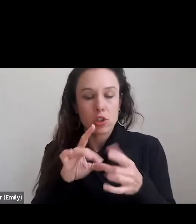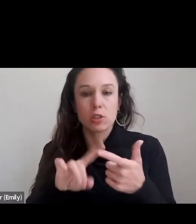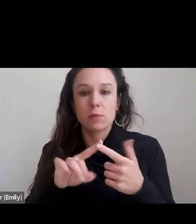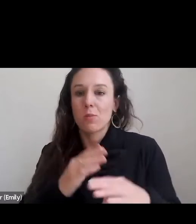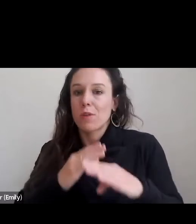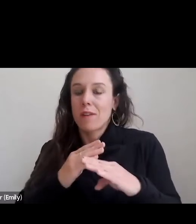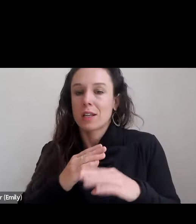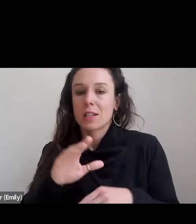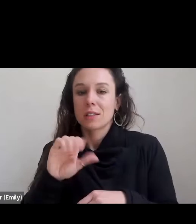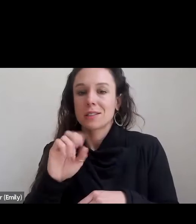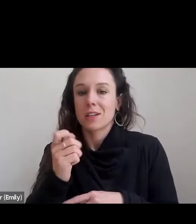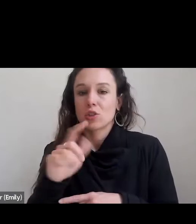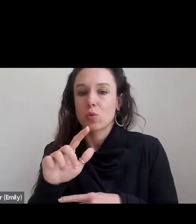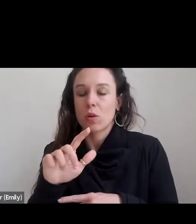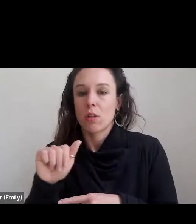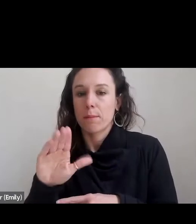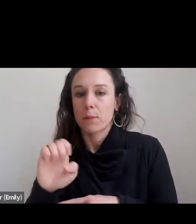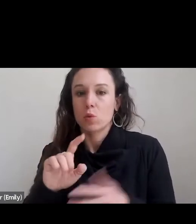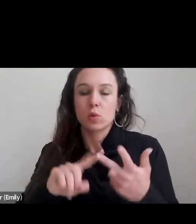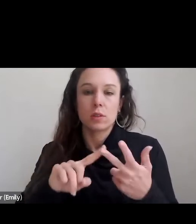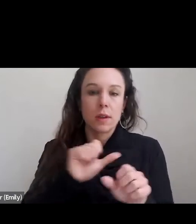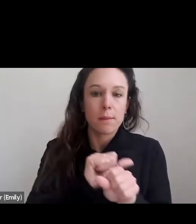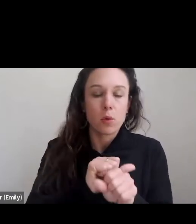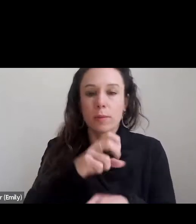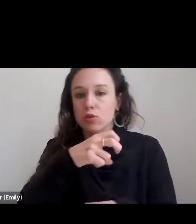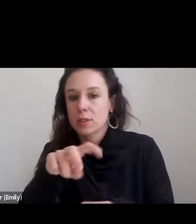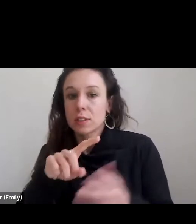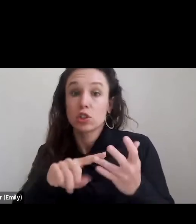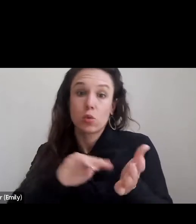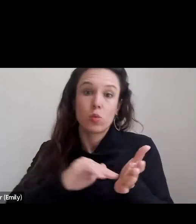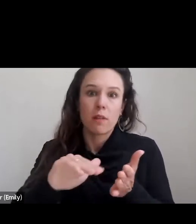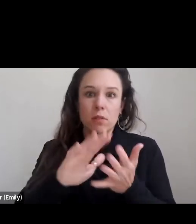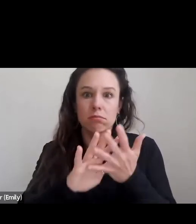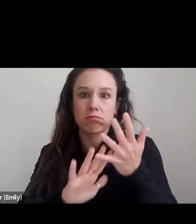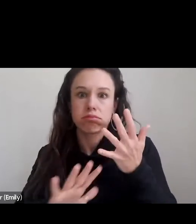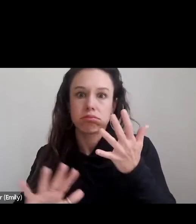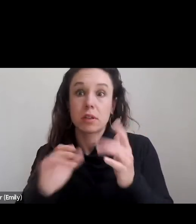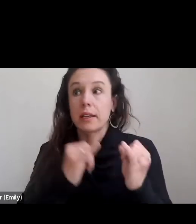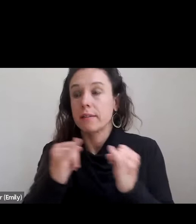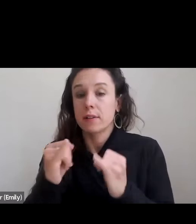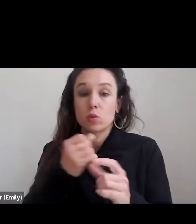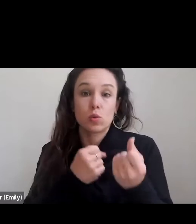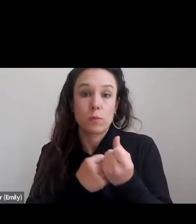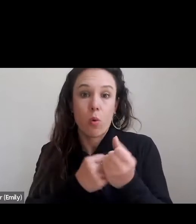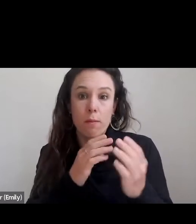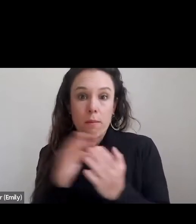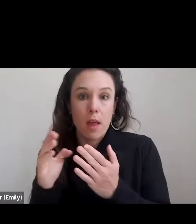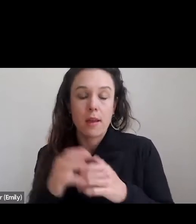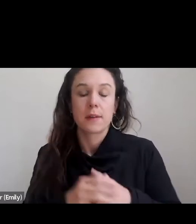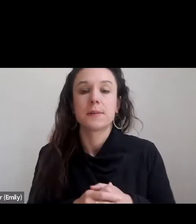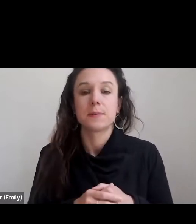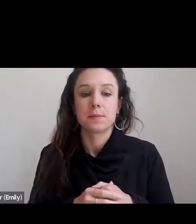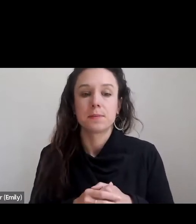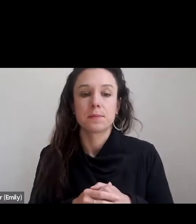sexual abuse, employment, transition, waivers, et cetera, individual support plans. And